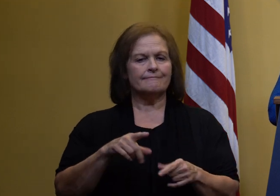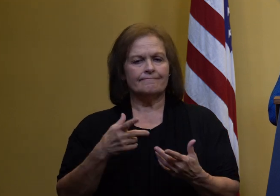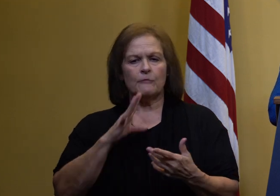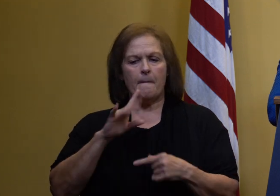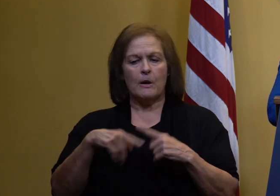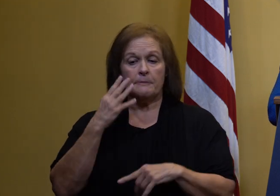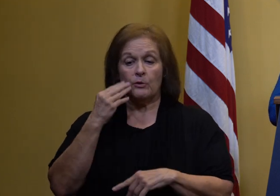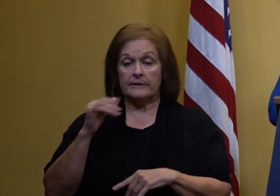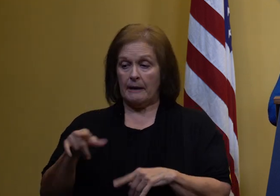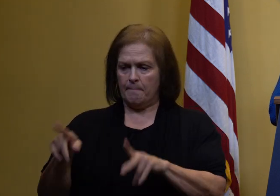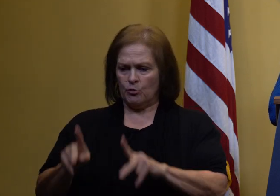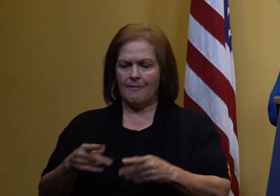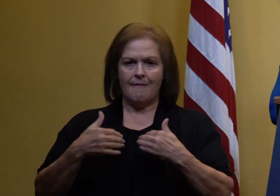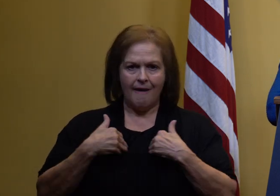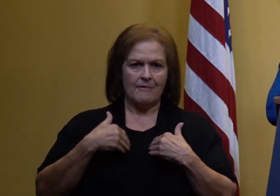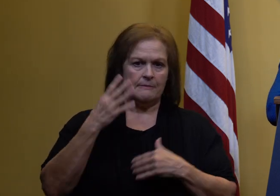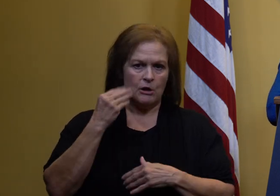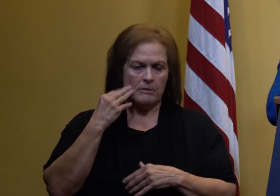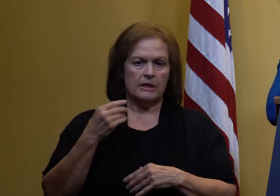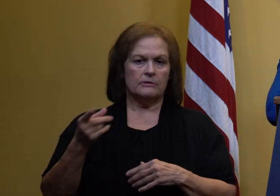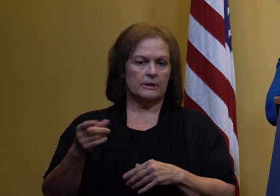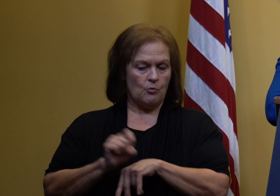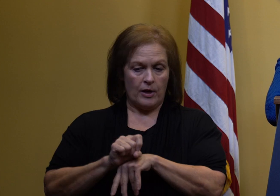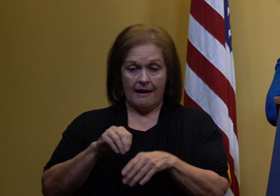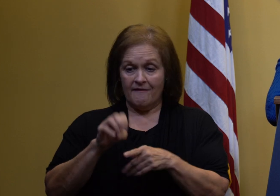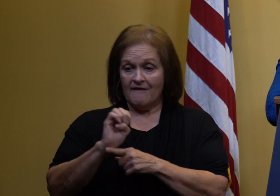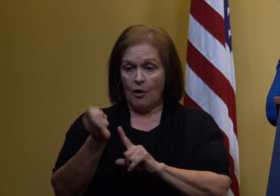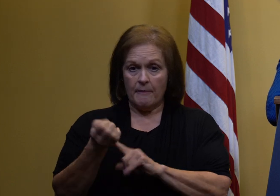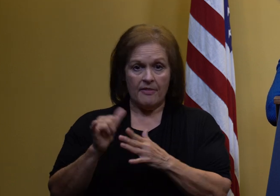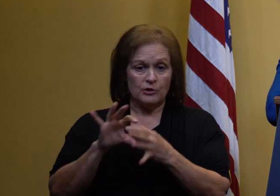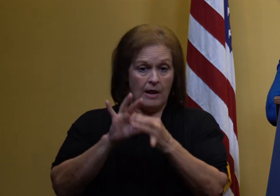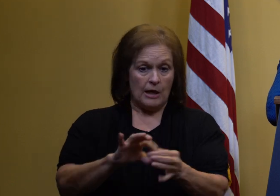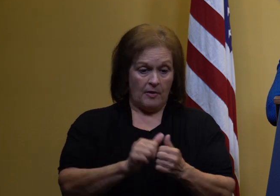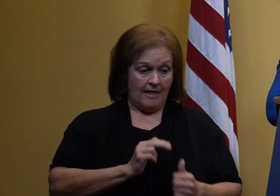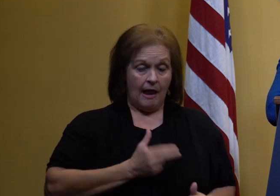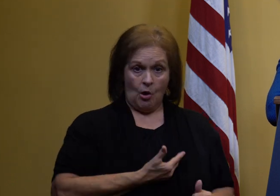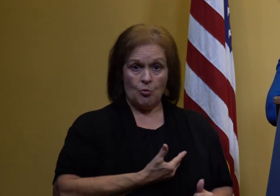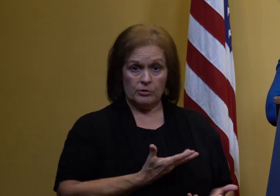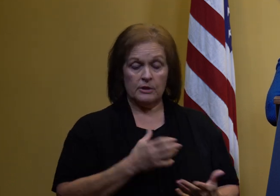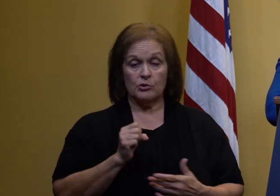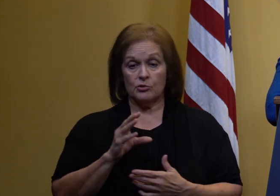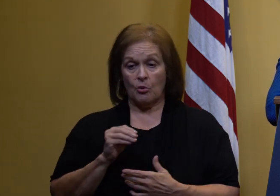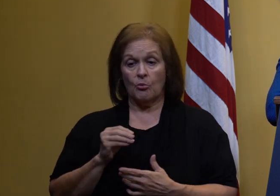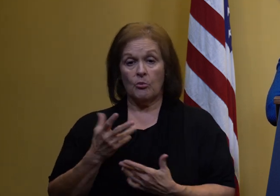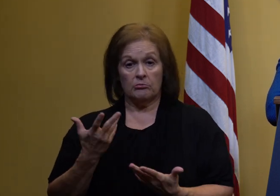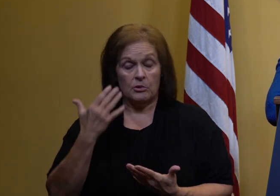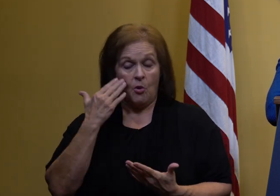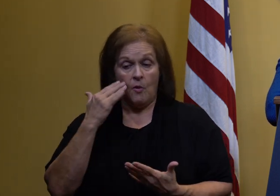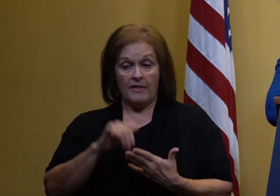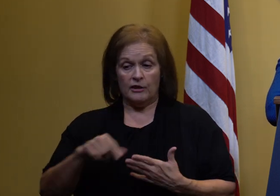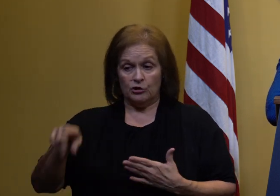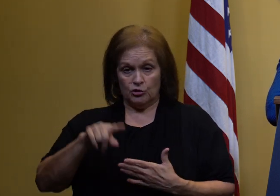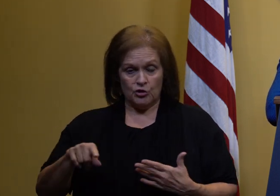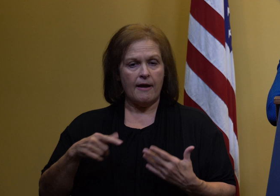experience. Someone who has experience in working in environments that are aligned with ours. And so, with that, I know that she